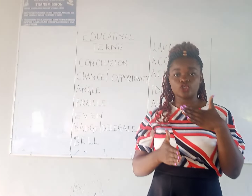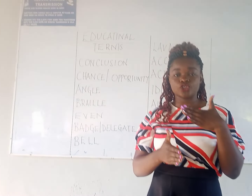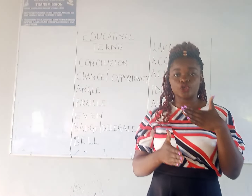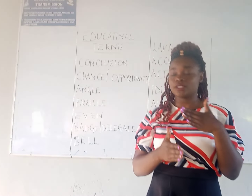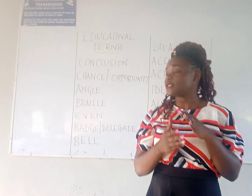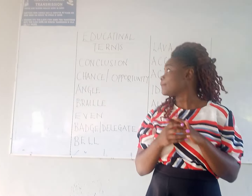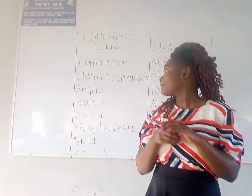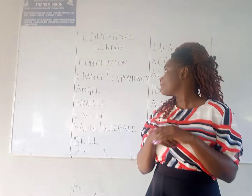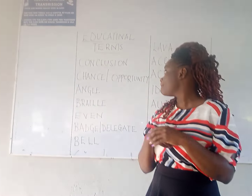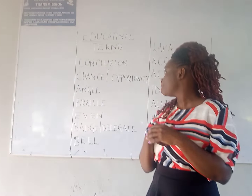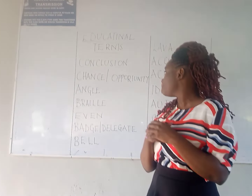Conclusion.